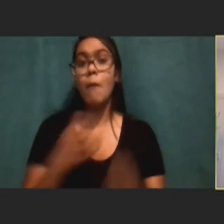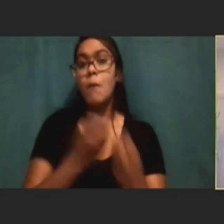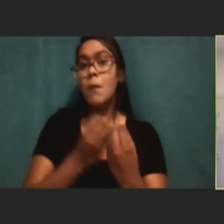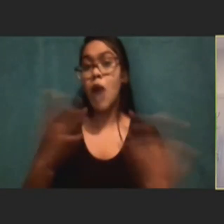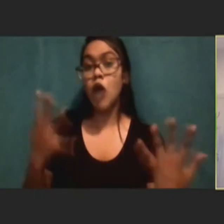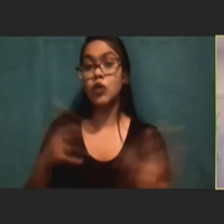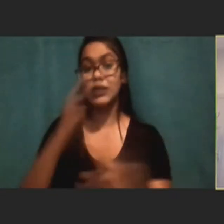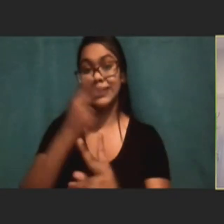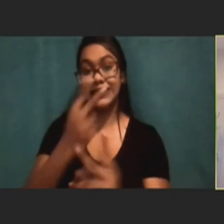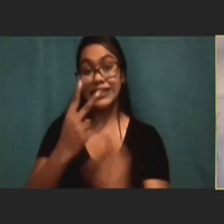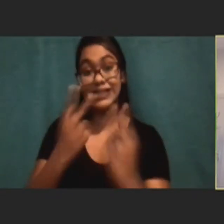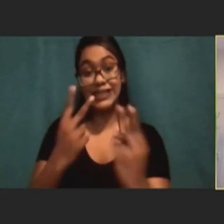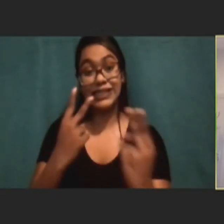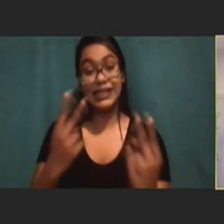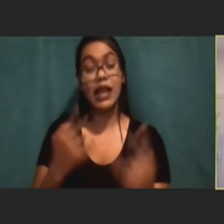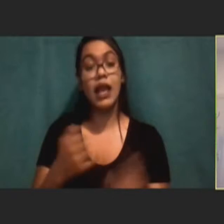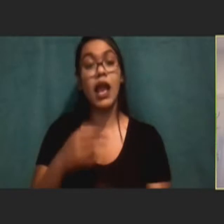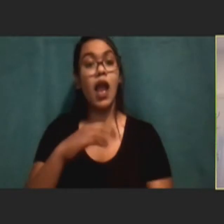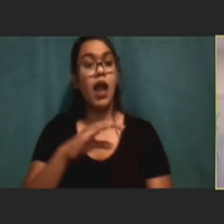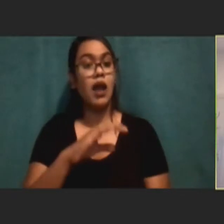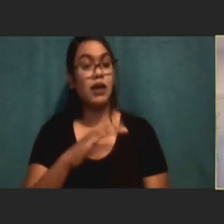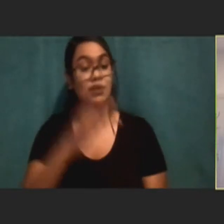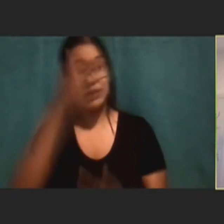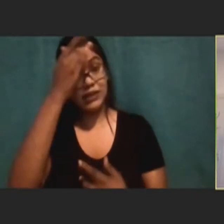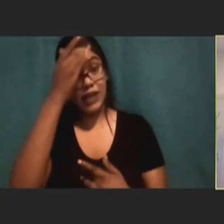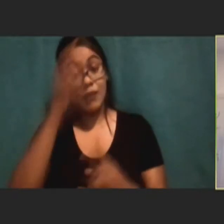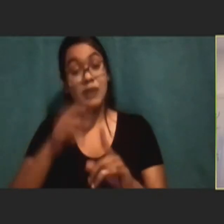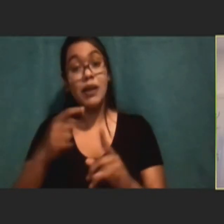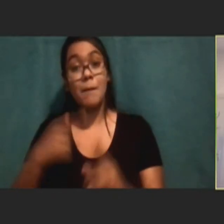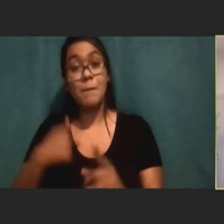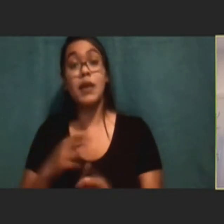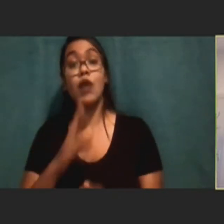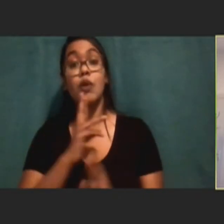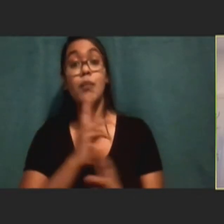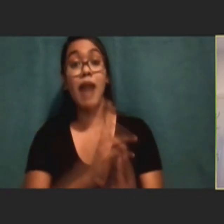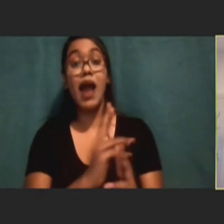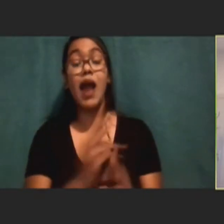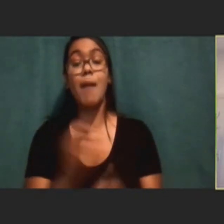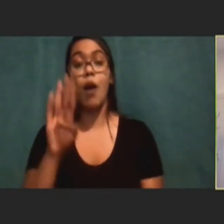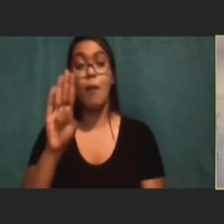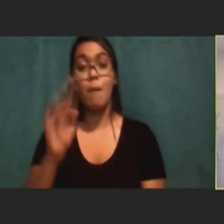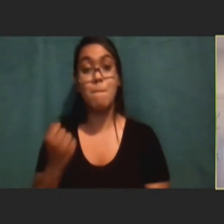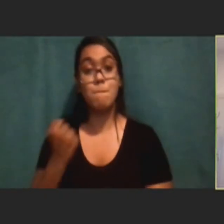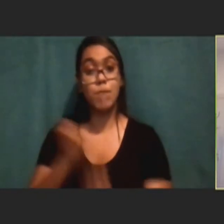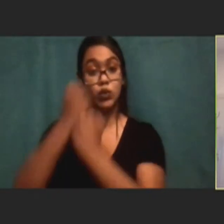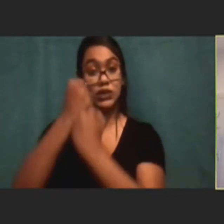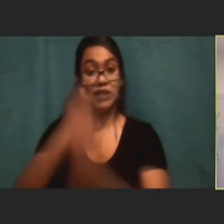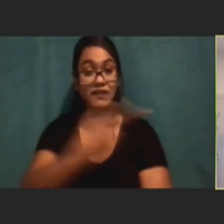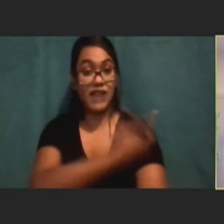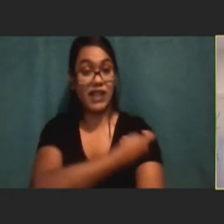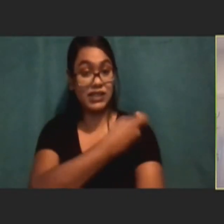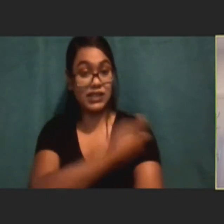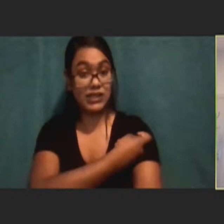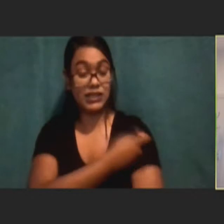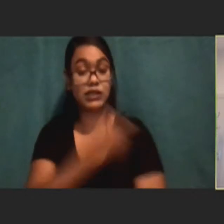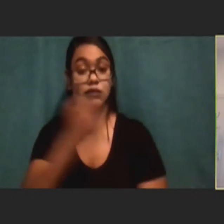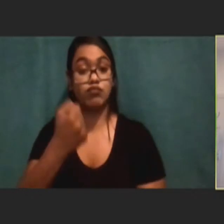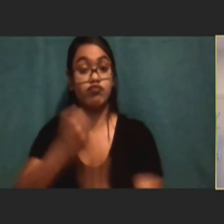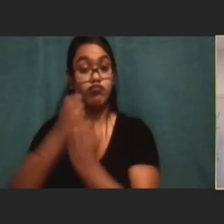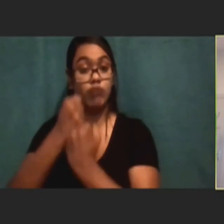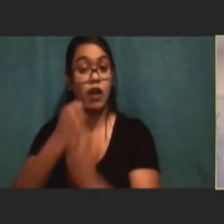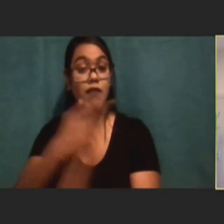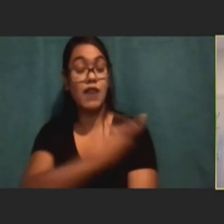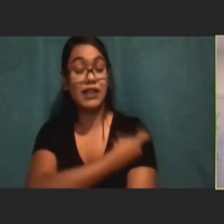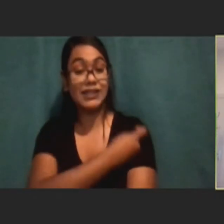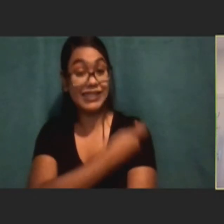on a day-to-day basis. I can respond about the boosters. We are expecting a definitive